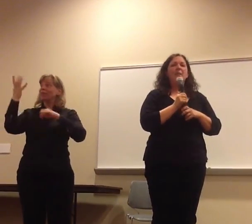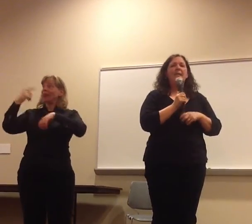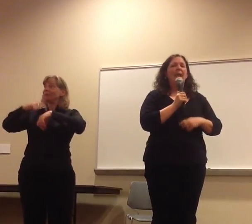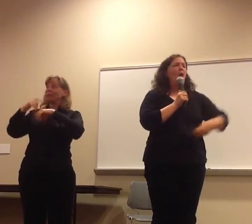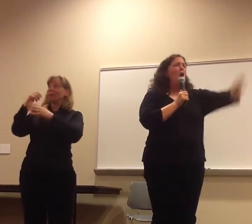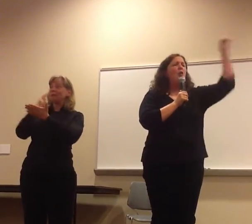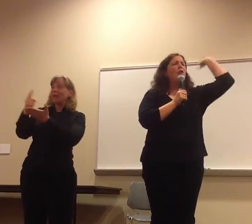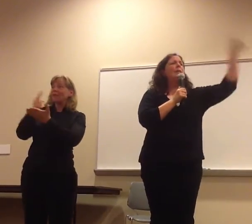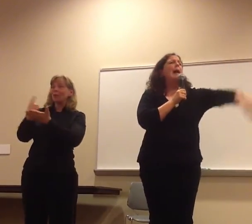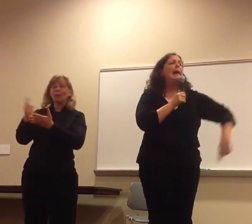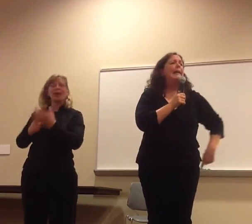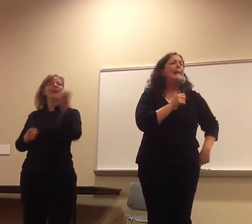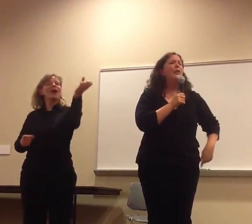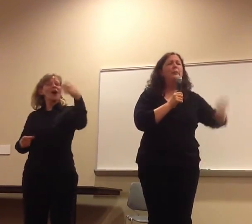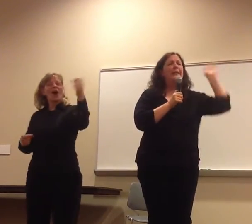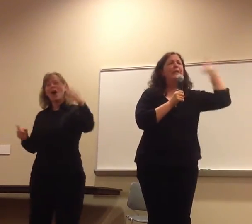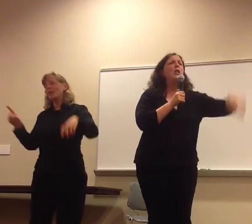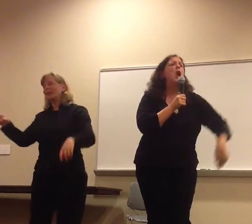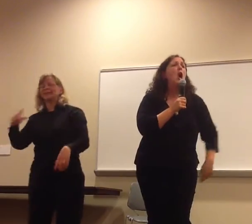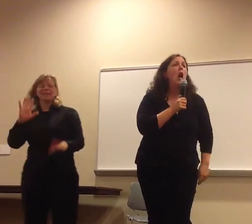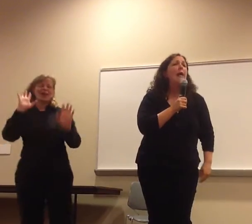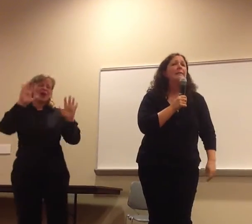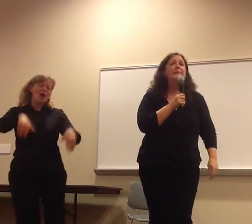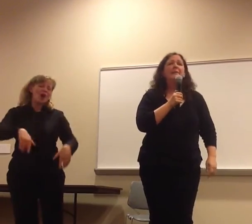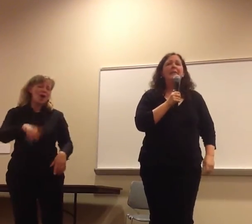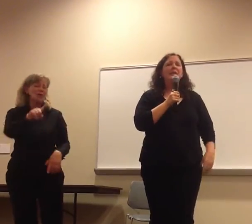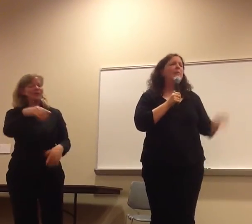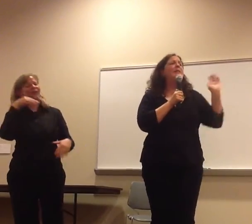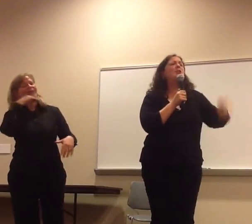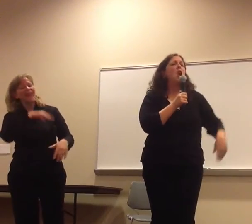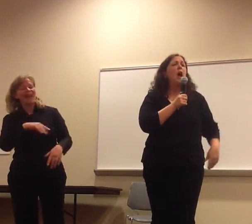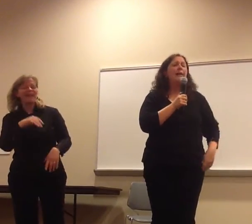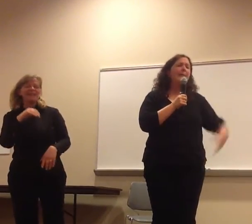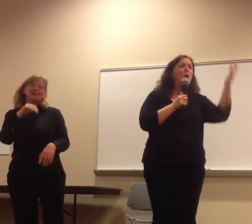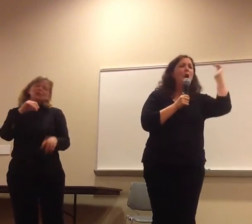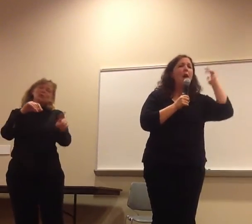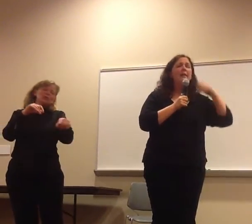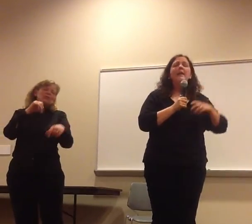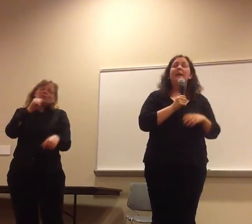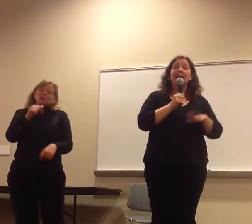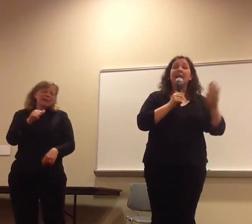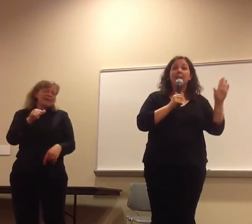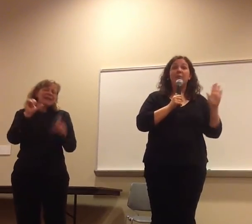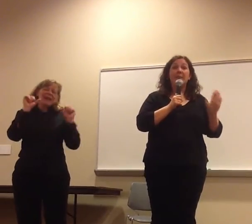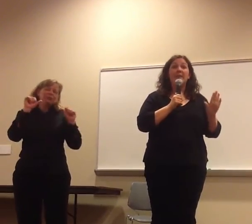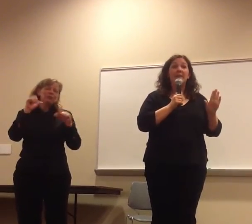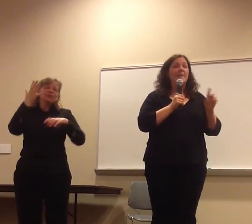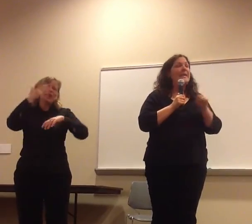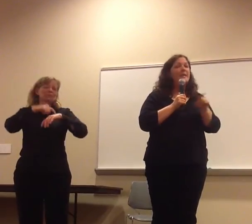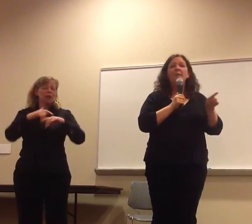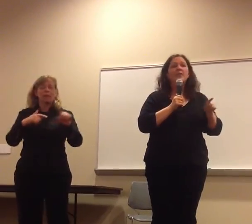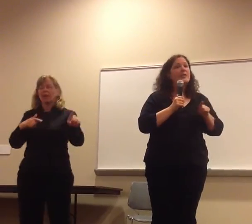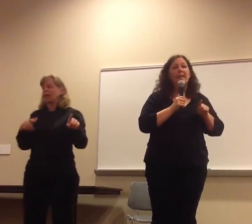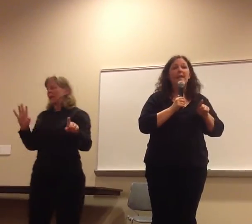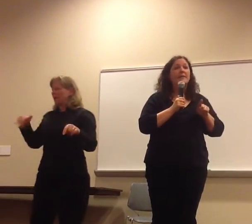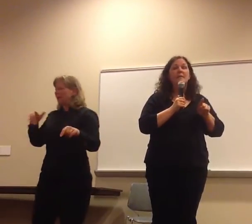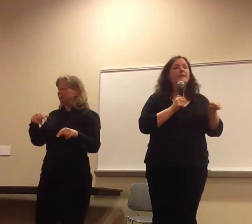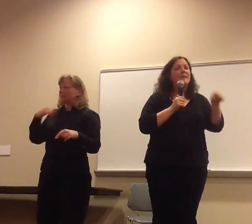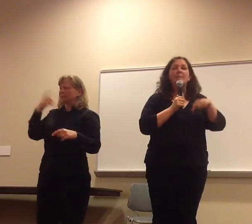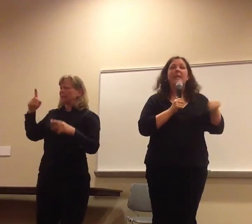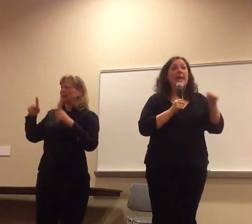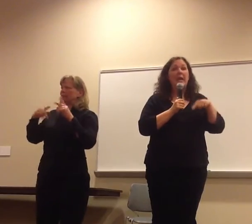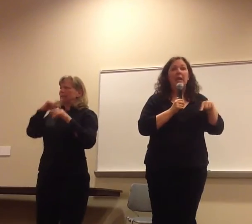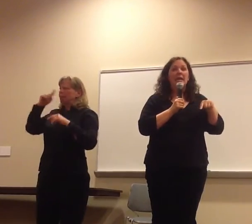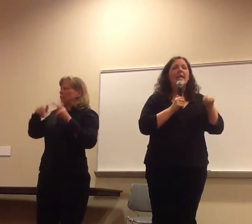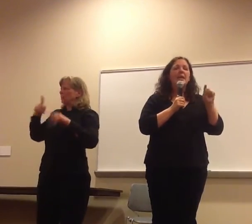And then they would say, oh, you're lying, you did not, come on. And I kept repeating to them, he doesn't understand